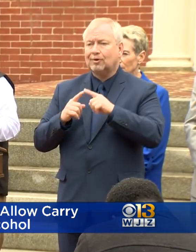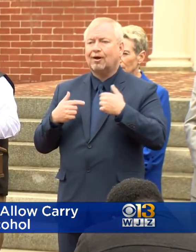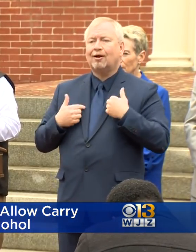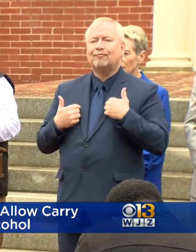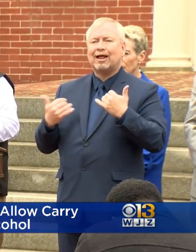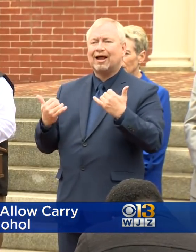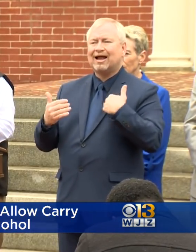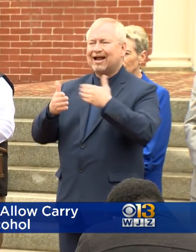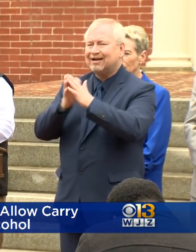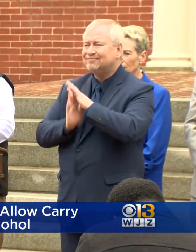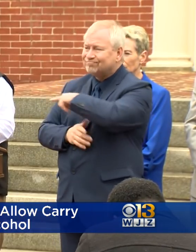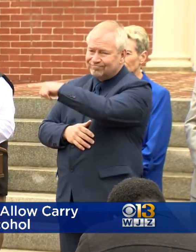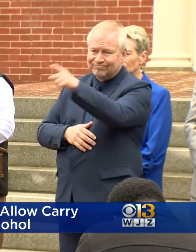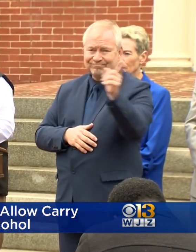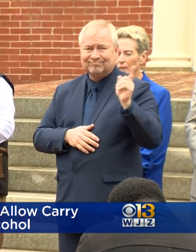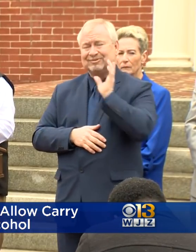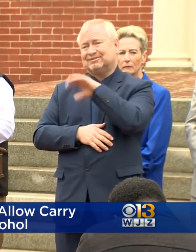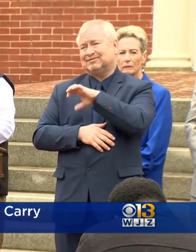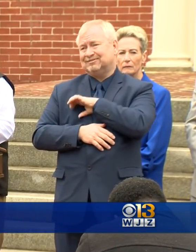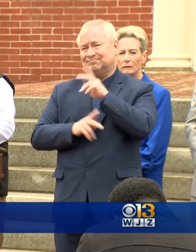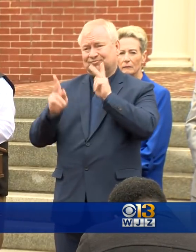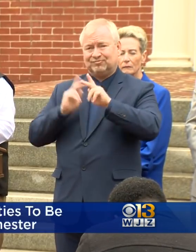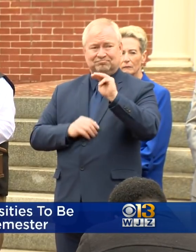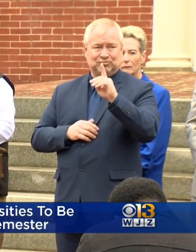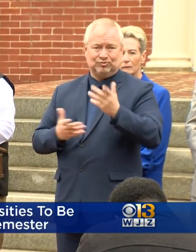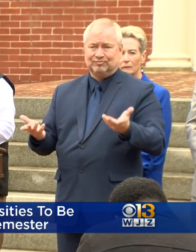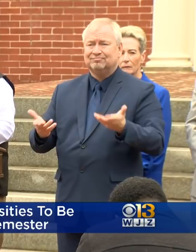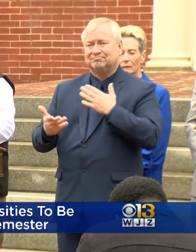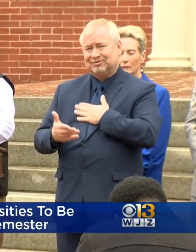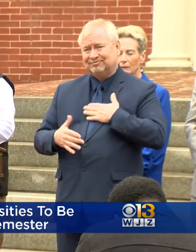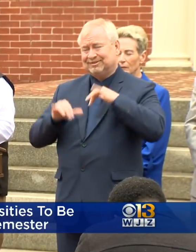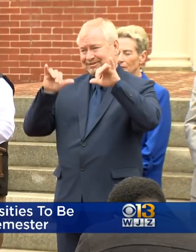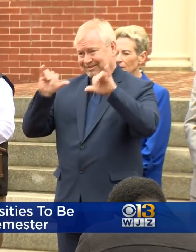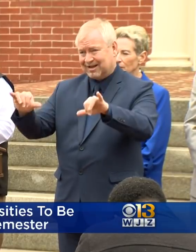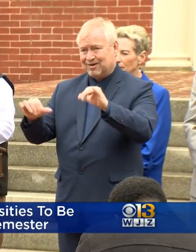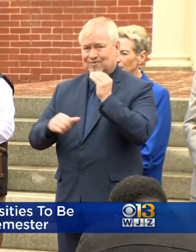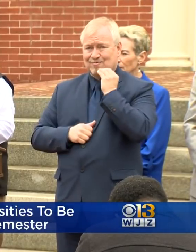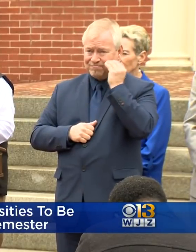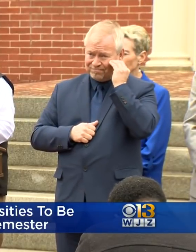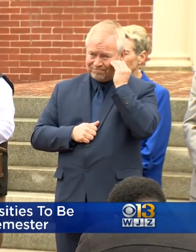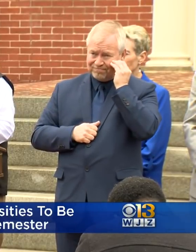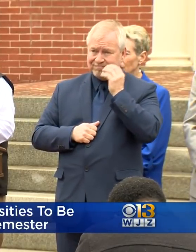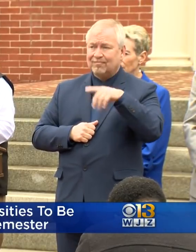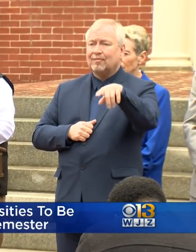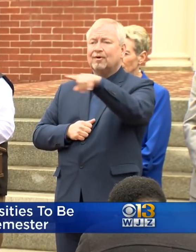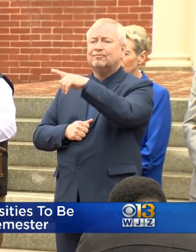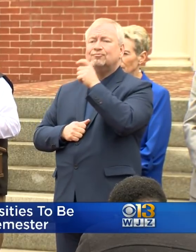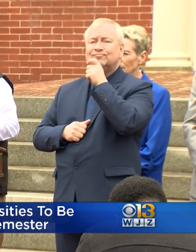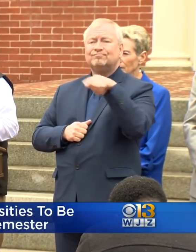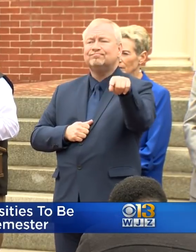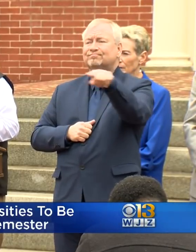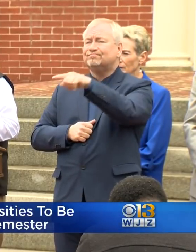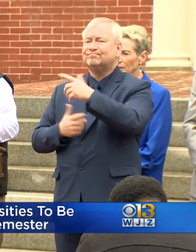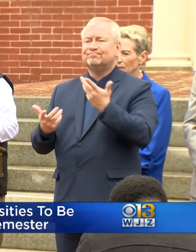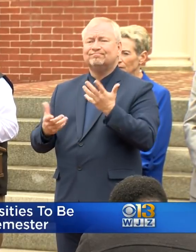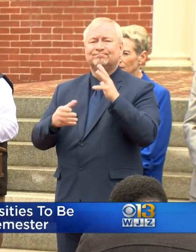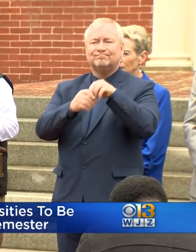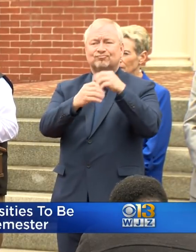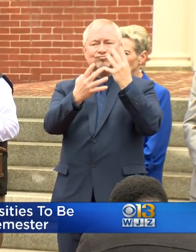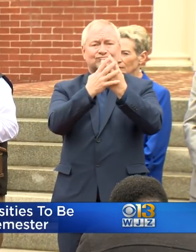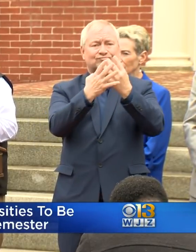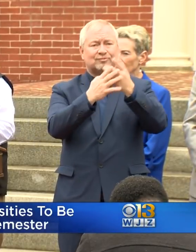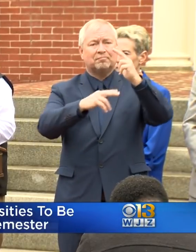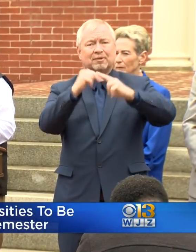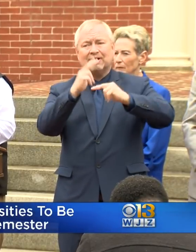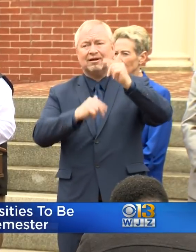citizens to stay in their homes. The people that are in our correctional facilities are kind of protected and